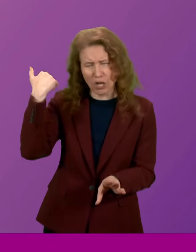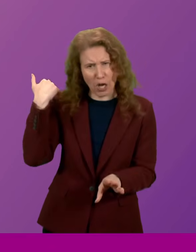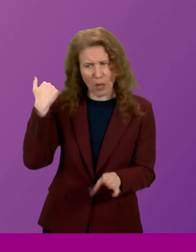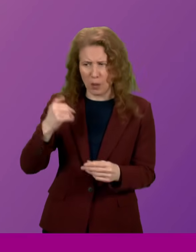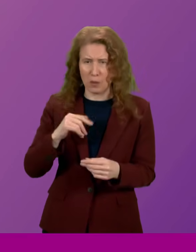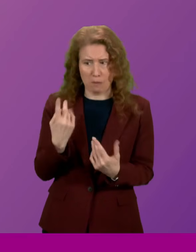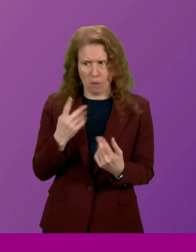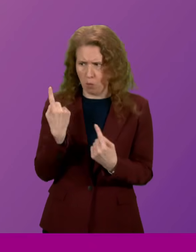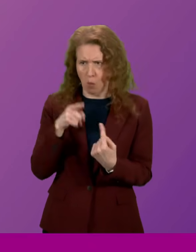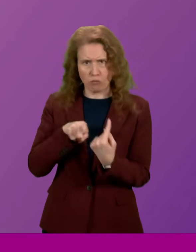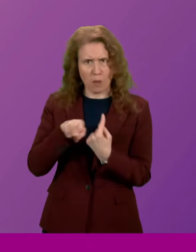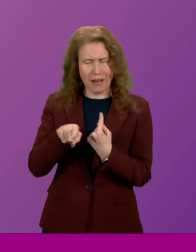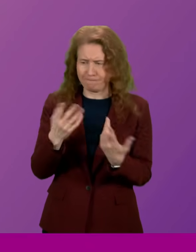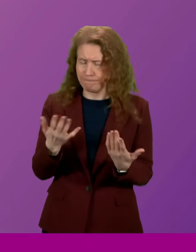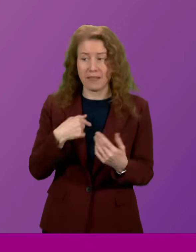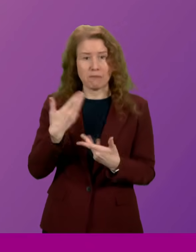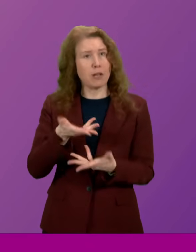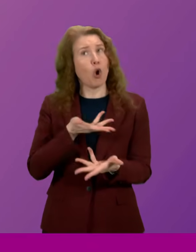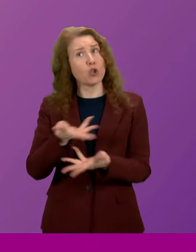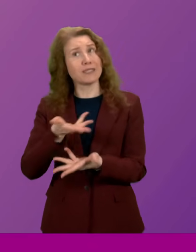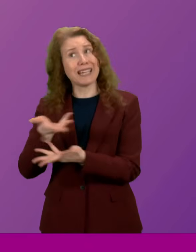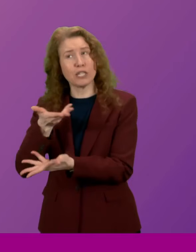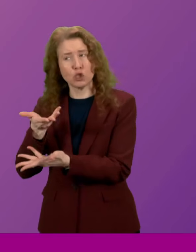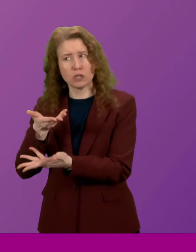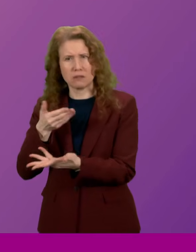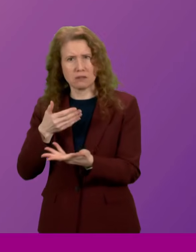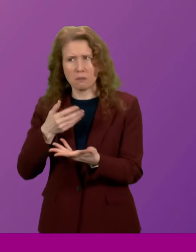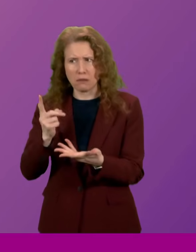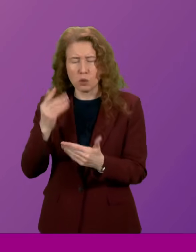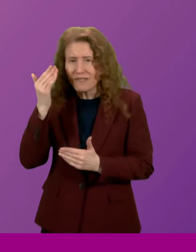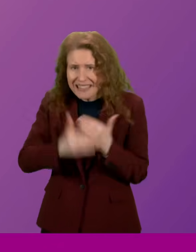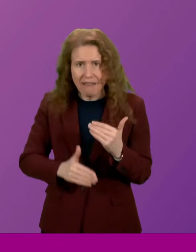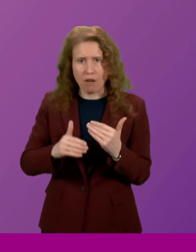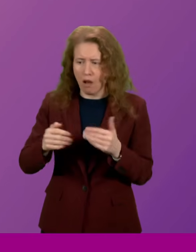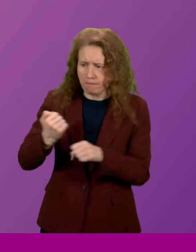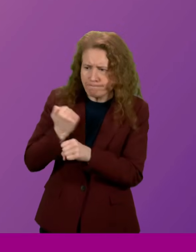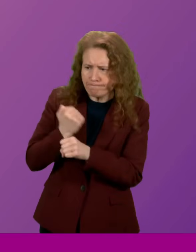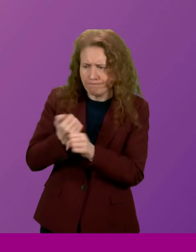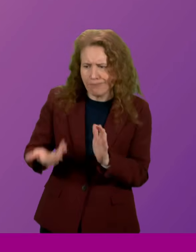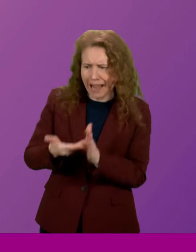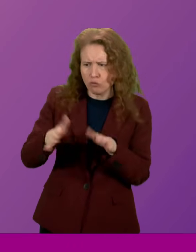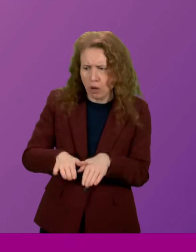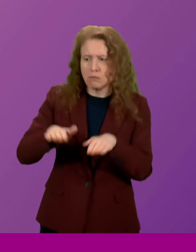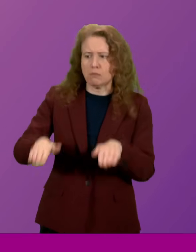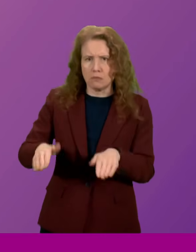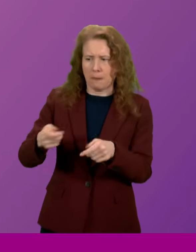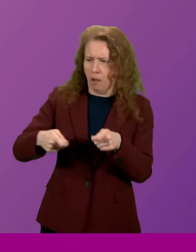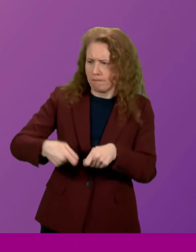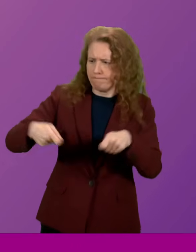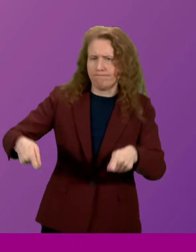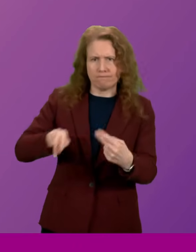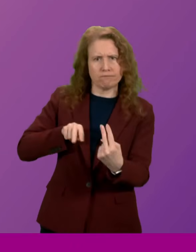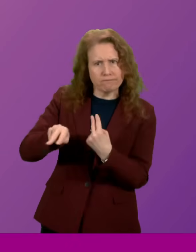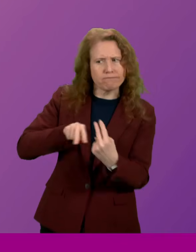launched countless consultations but have failed to dual a single mile of that road. So will the First Minister say if it is still the